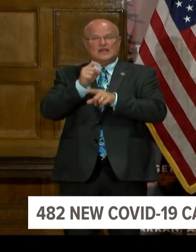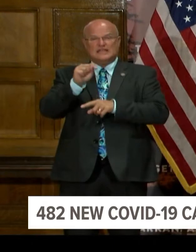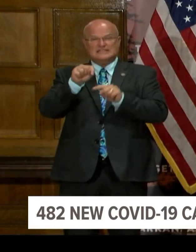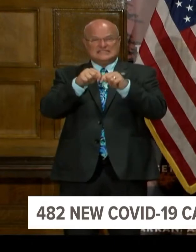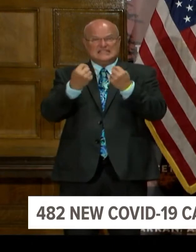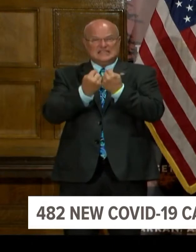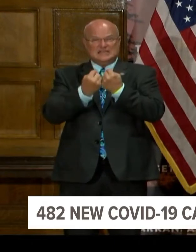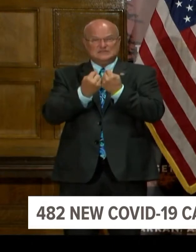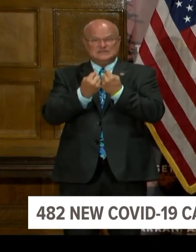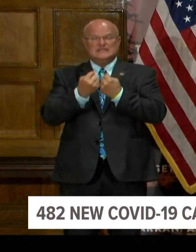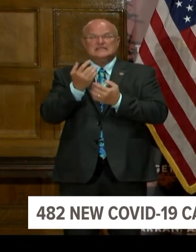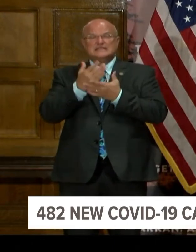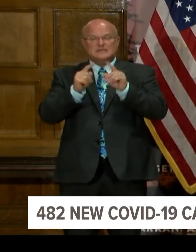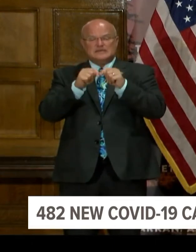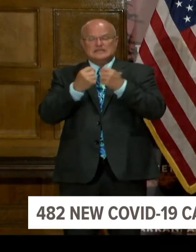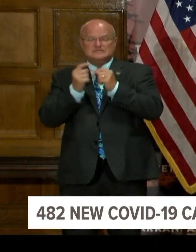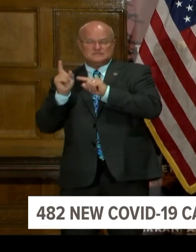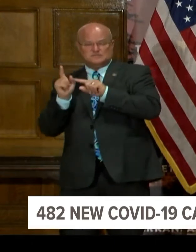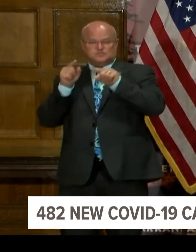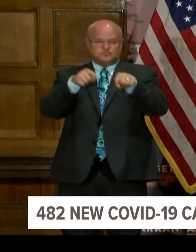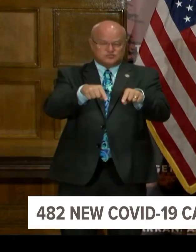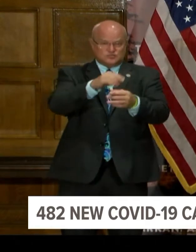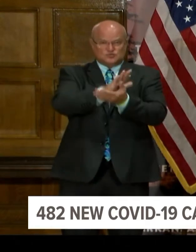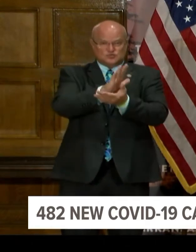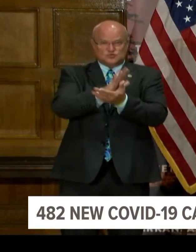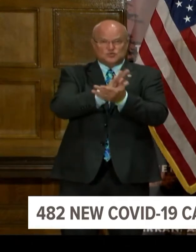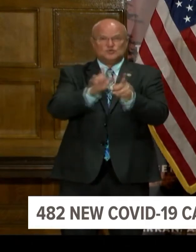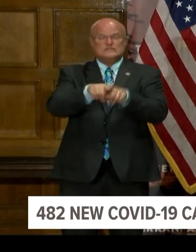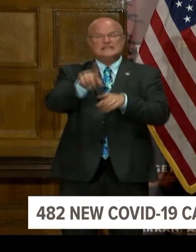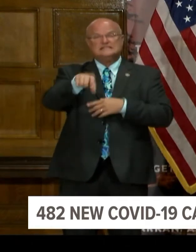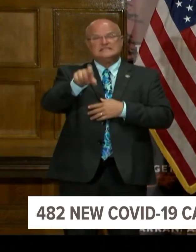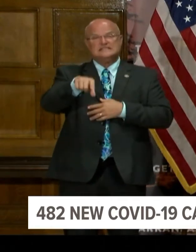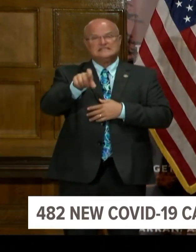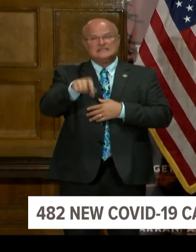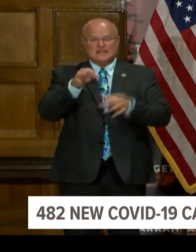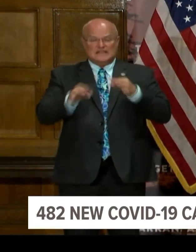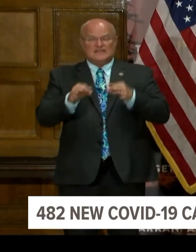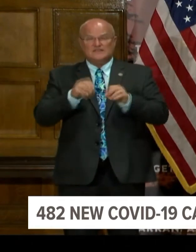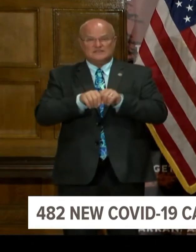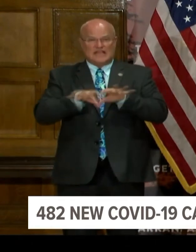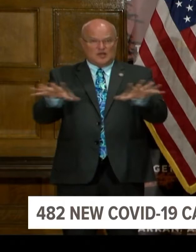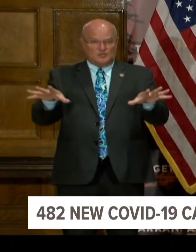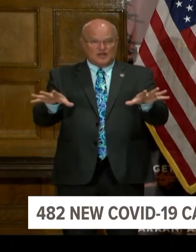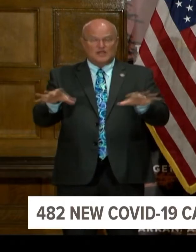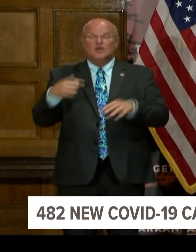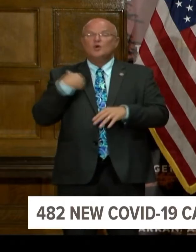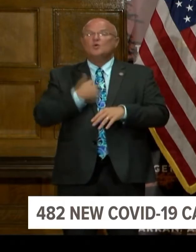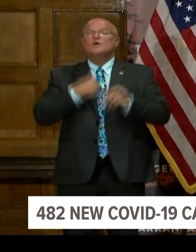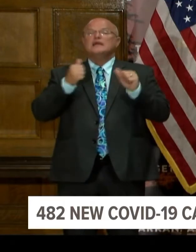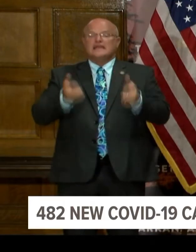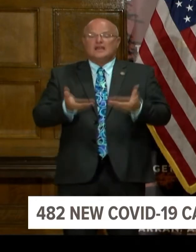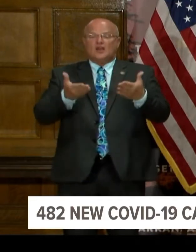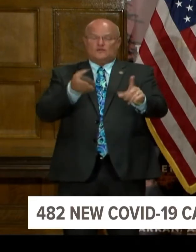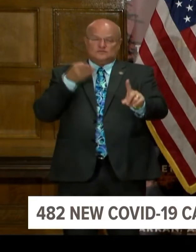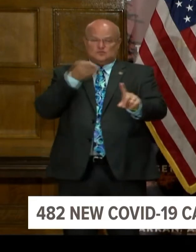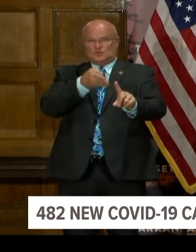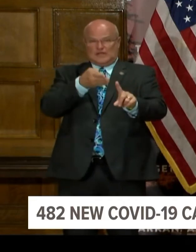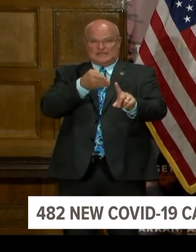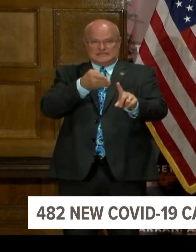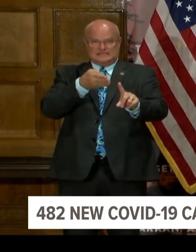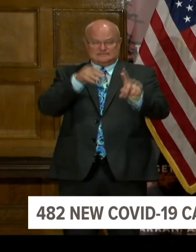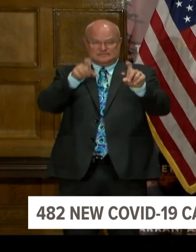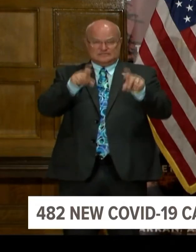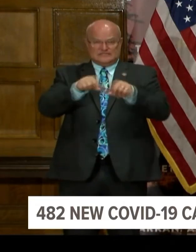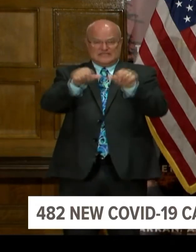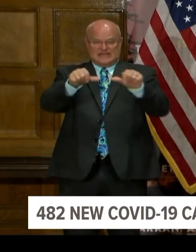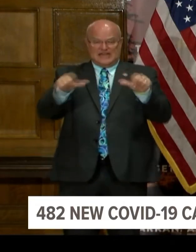are 11 of these teams that can go out specifically to schools as necessary if there is an outbreak. So we can offer directly testing